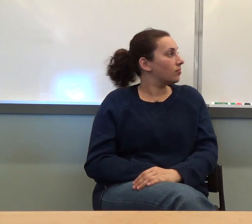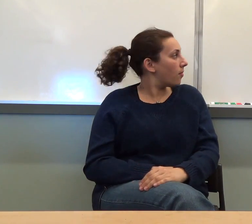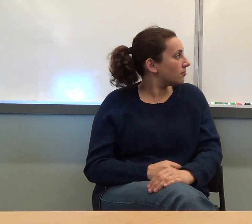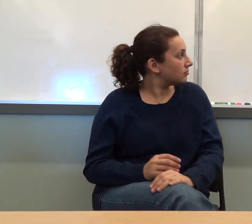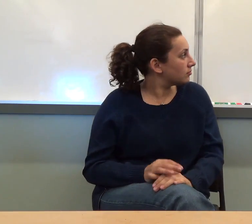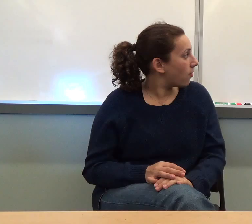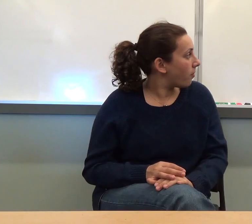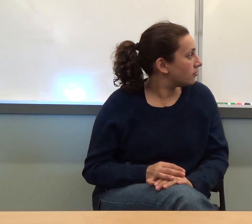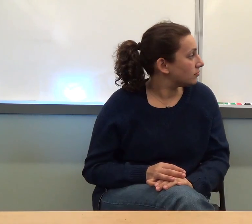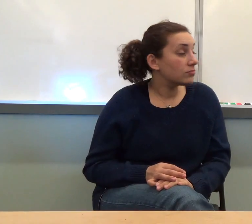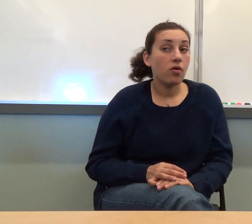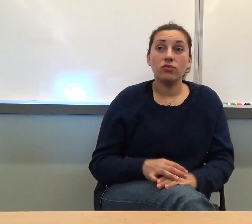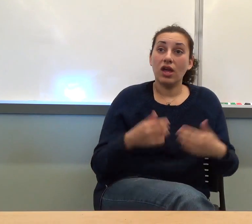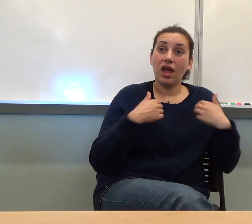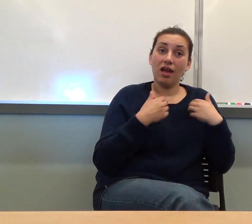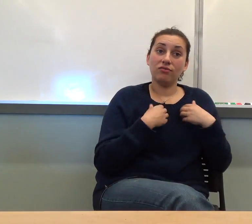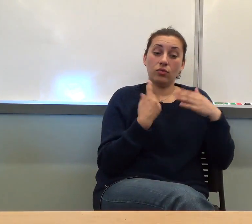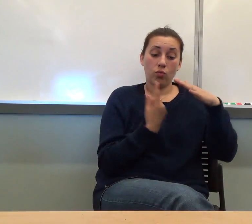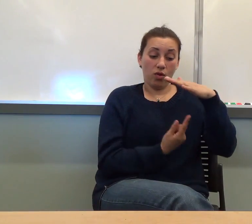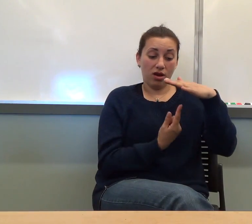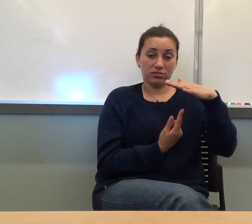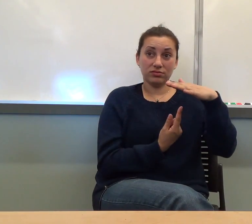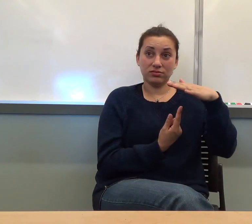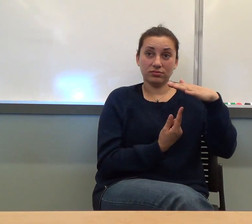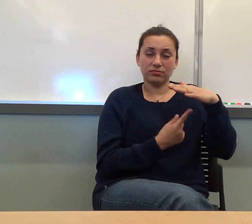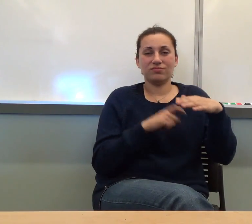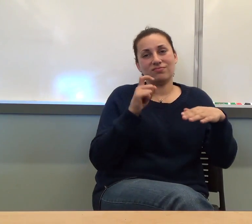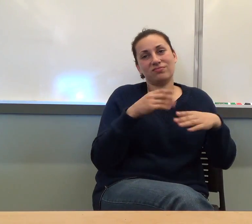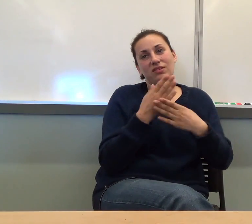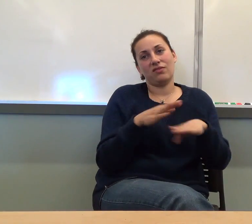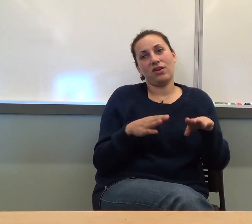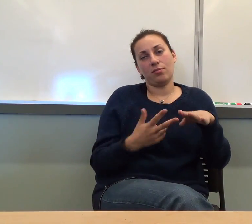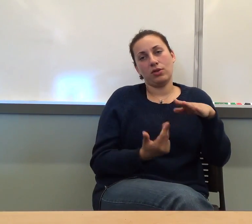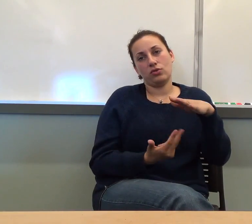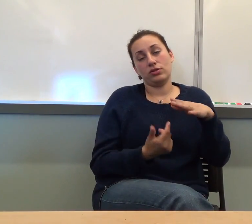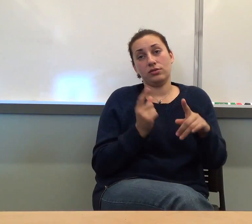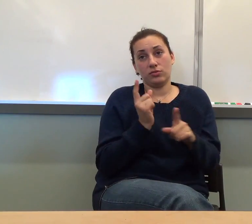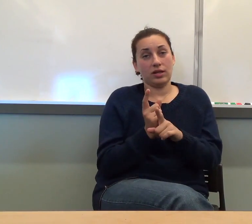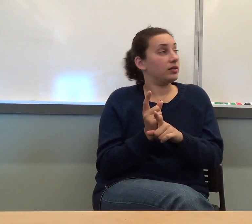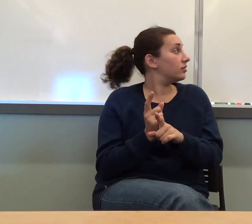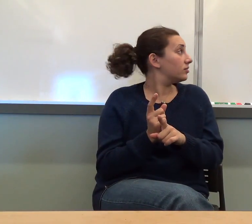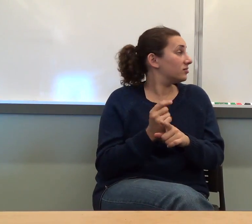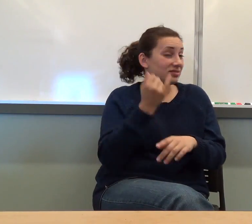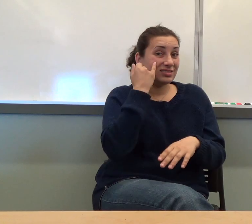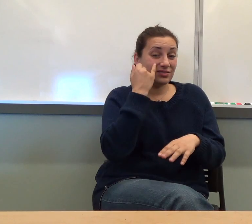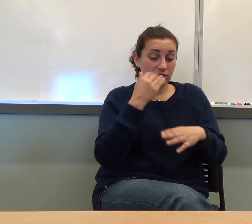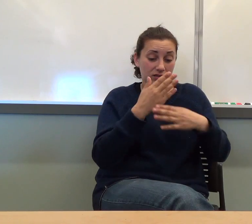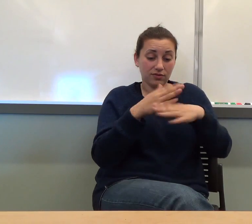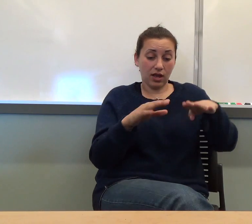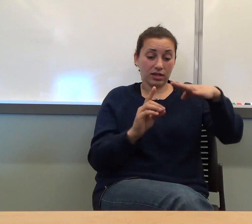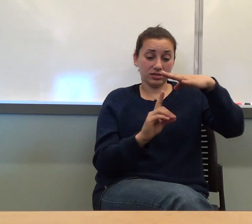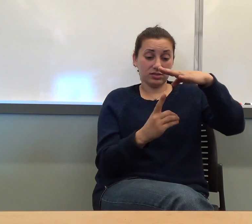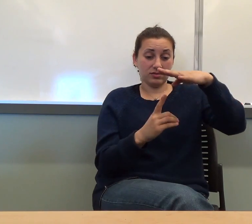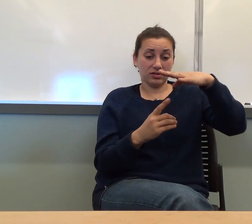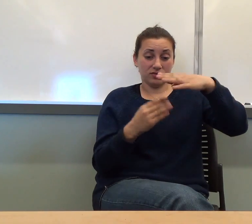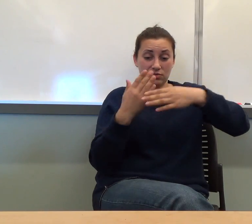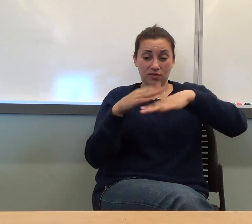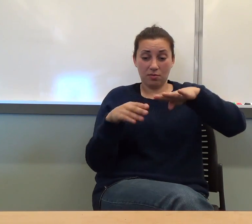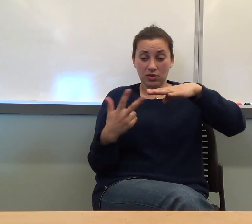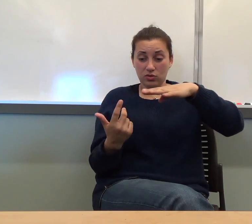So in order to get a 1 down there, we would have to divide that by 13. Well, if we divide the denominator by 13, we better divide the numerator